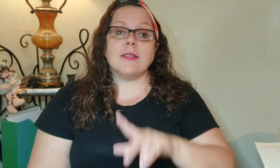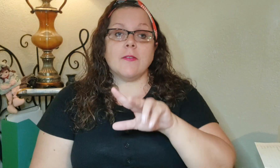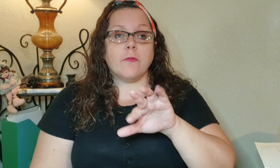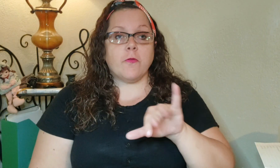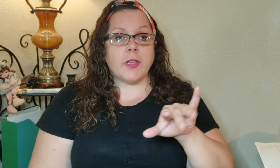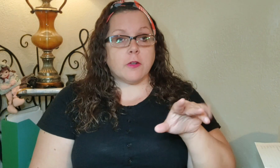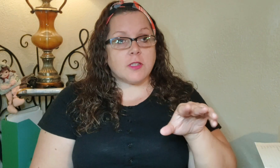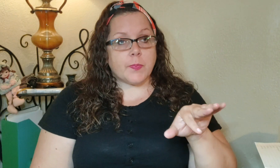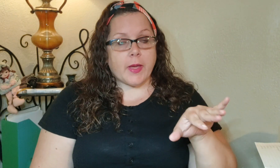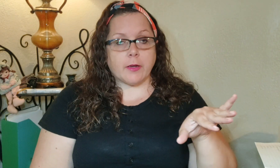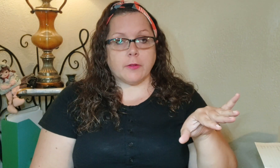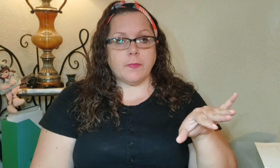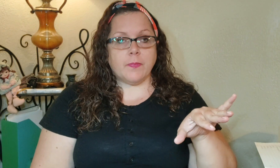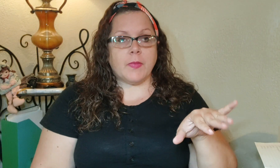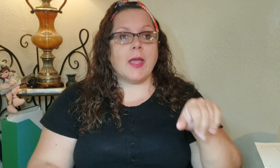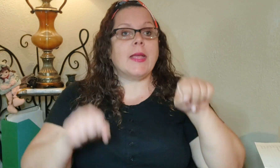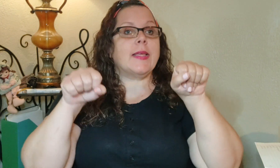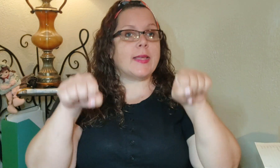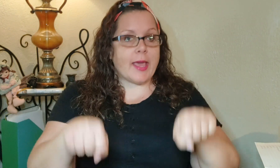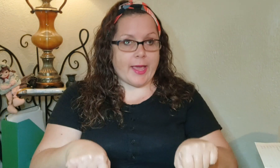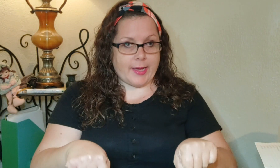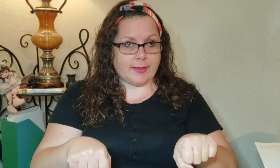it's finger spell, can,